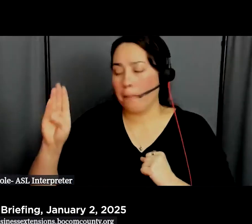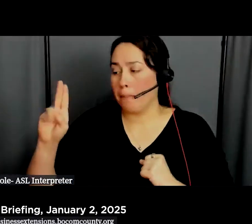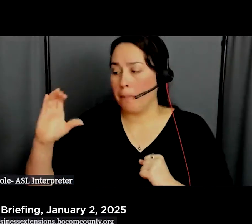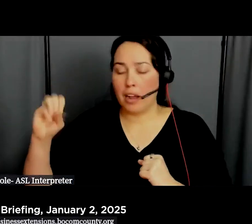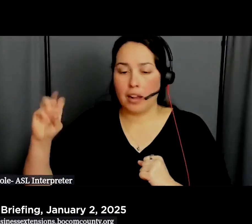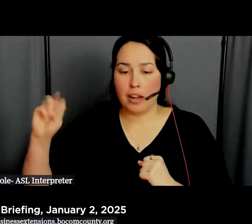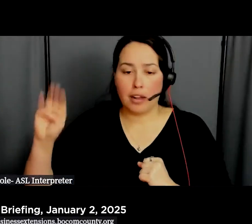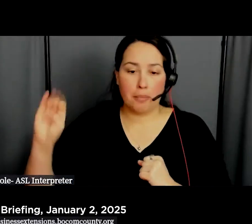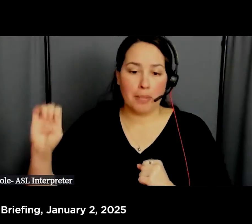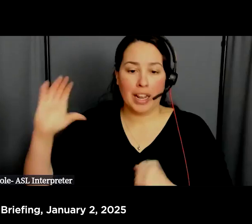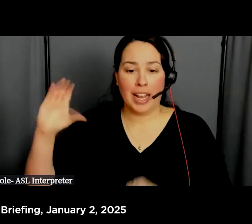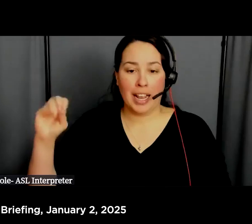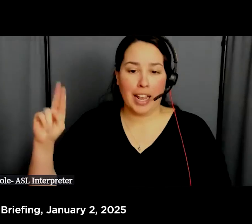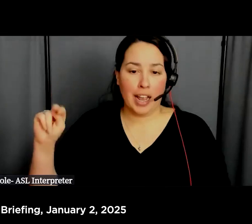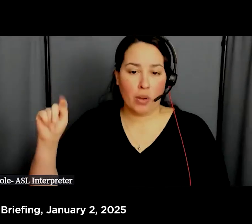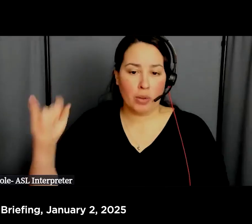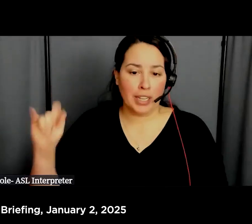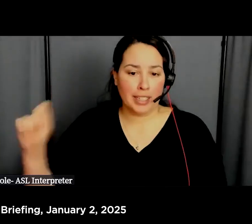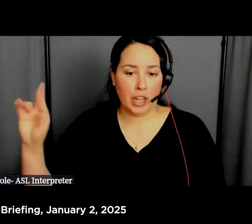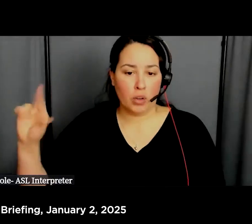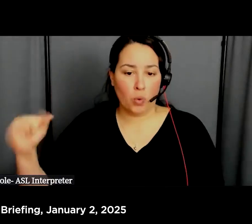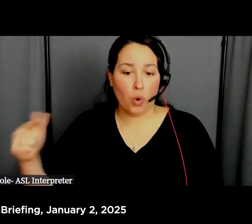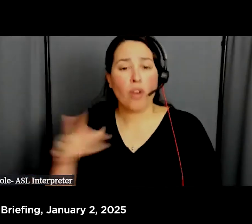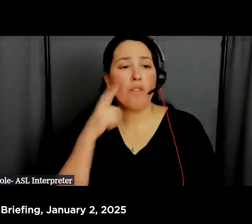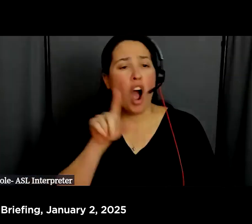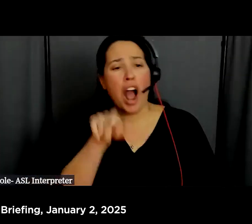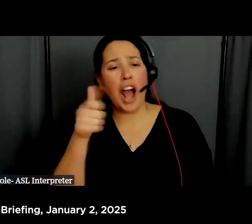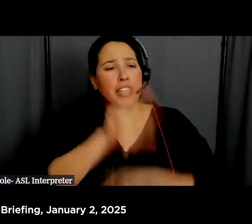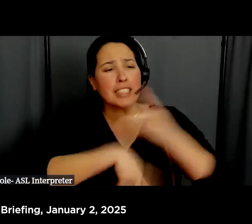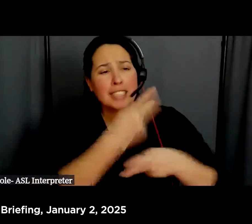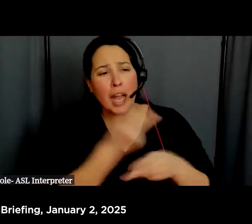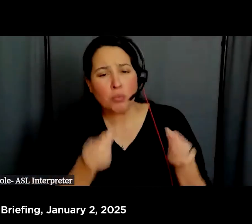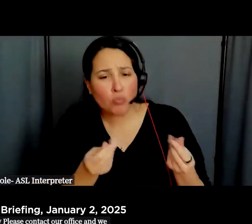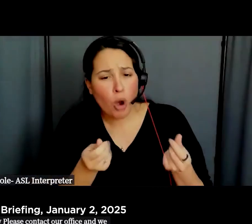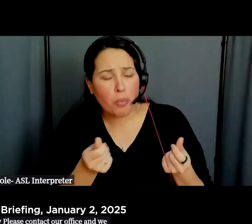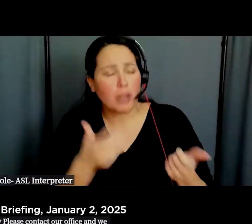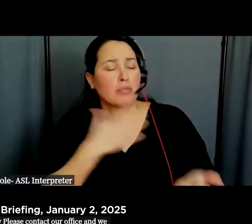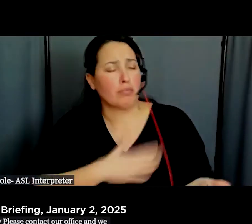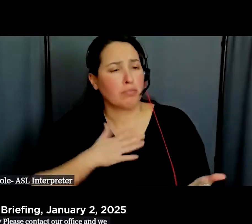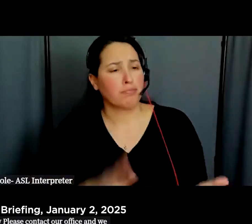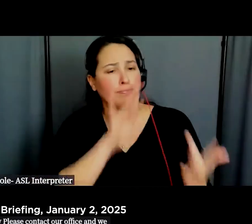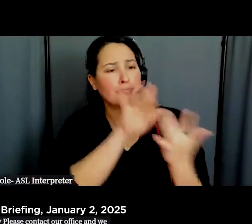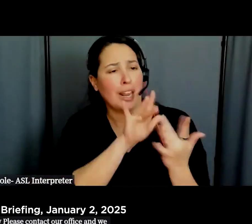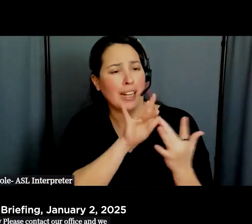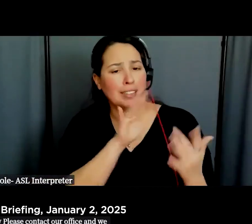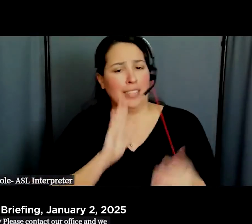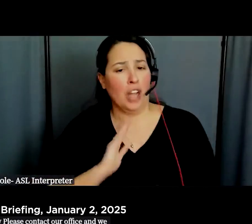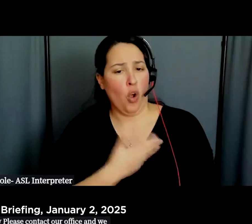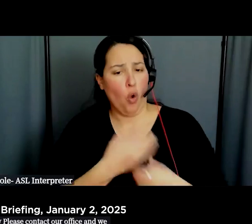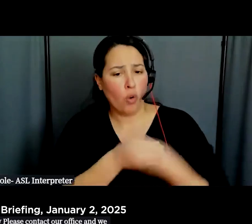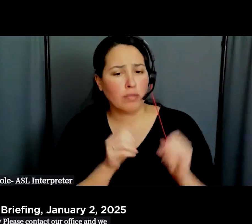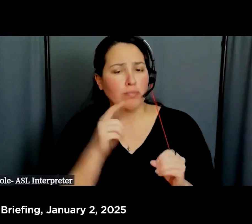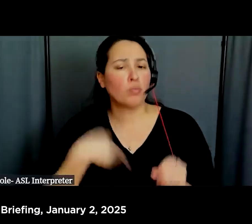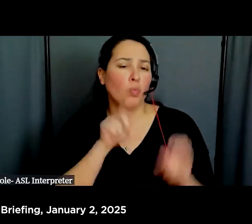Owners of other types of personal property, please contact our office and we will step you through the process. If you own